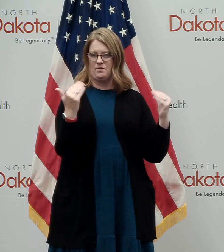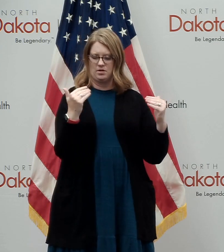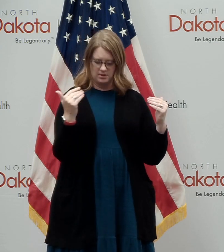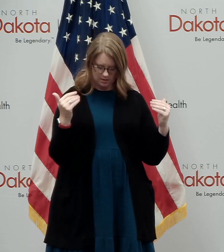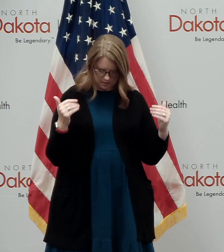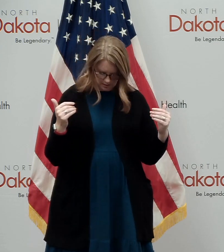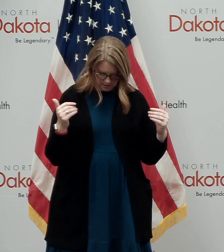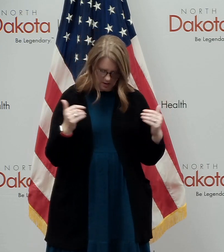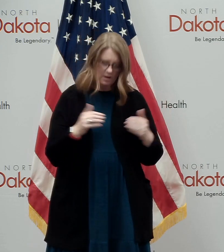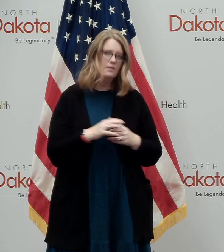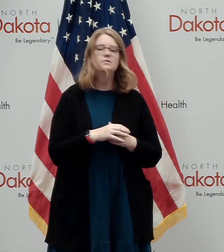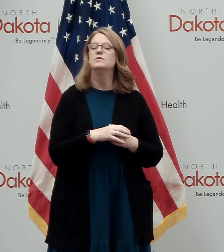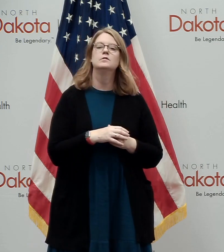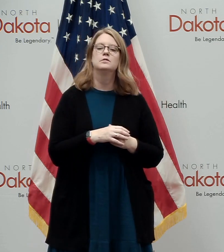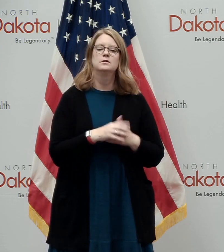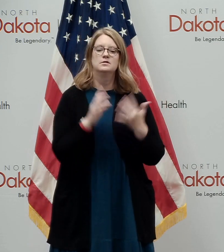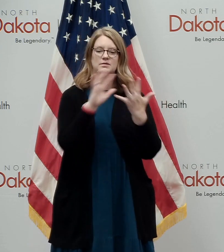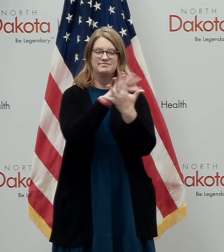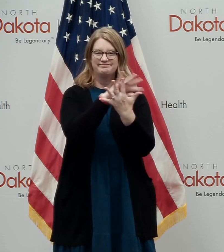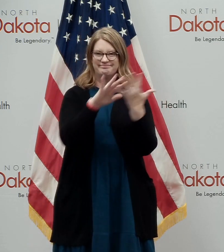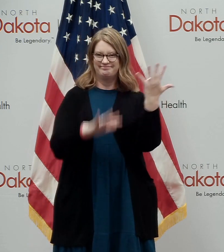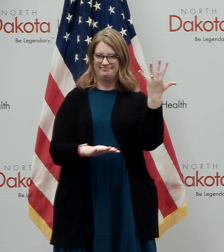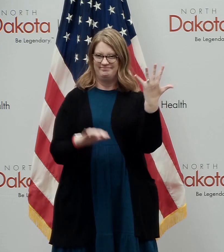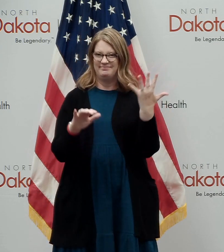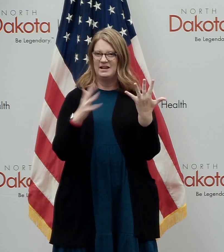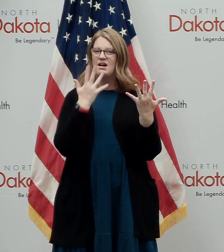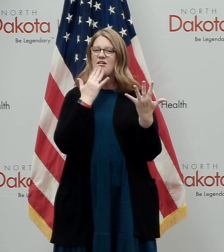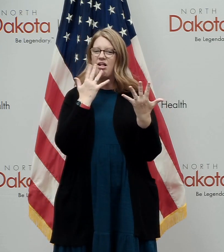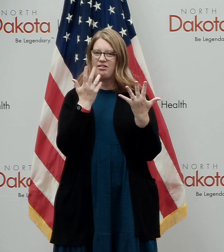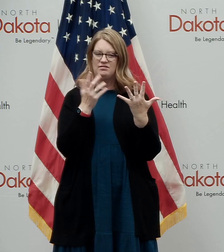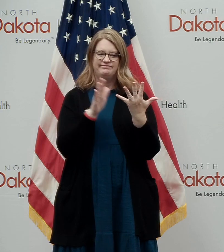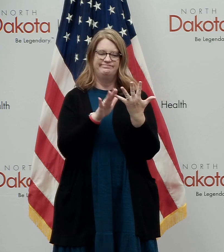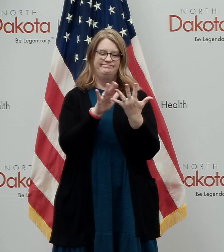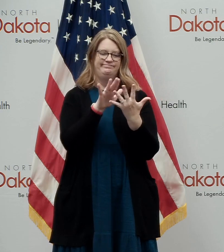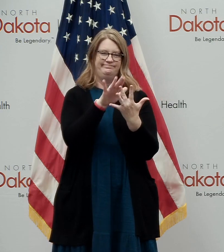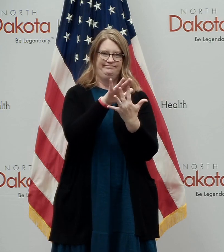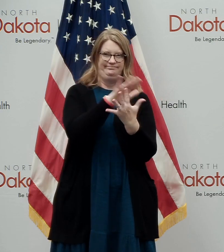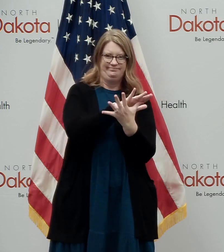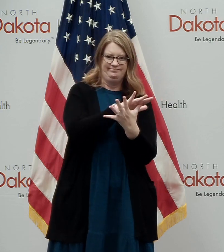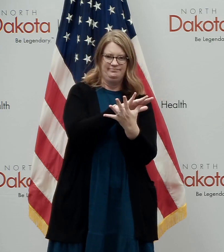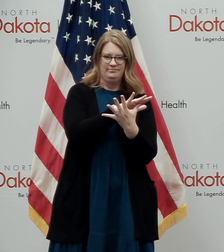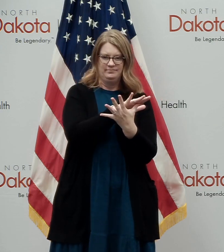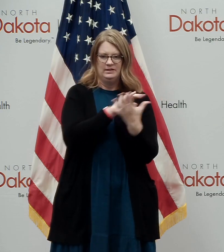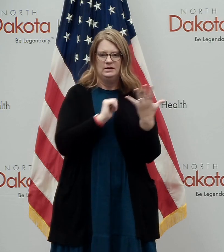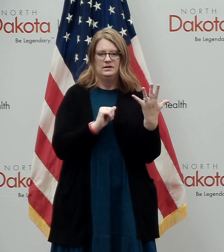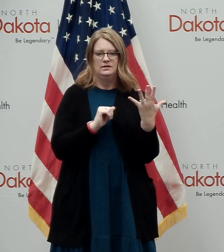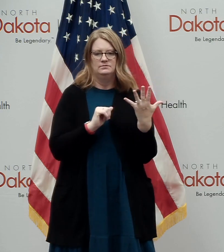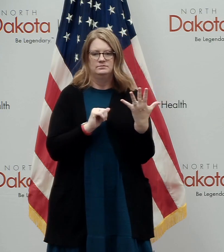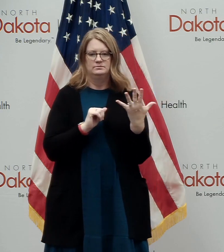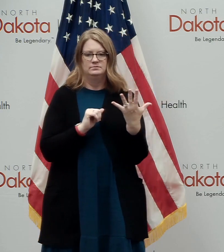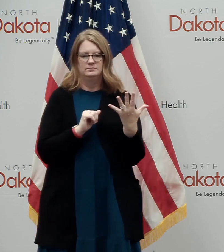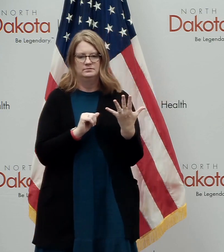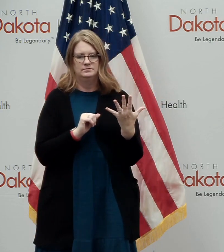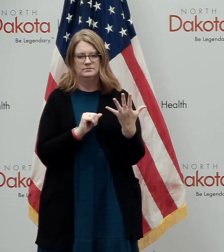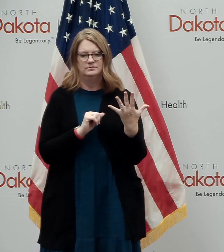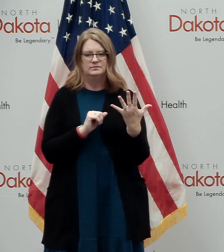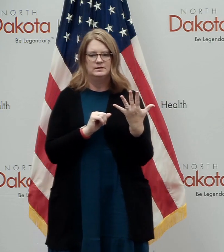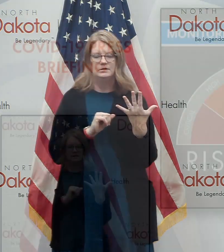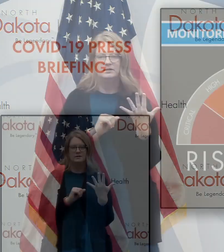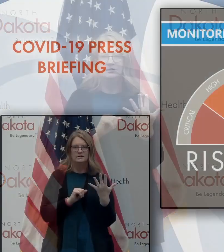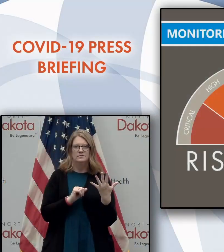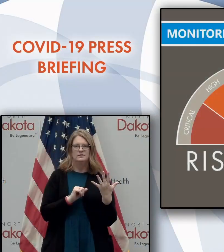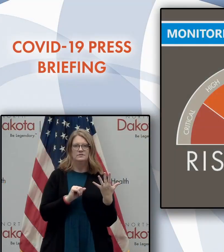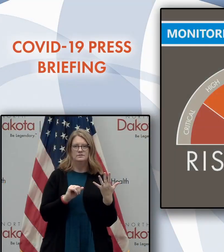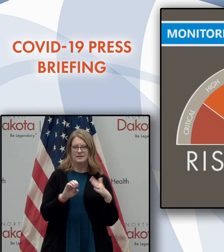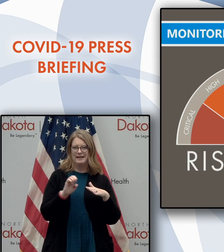a 5 color-coded risk level that matches the color spectrum. I always refer